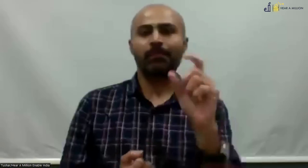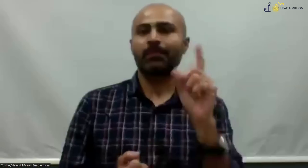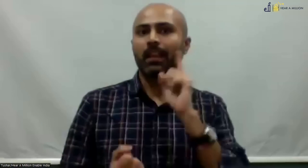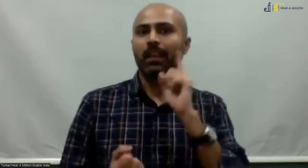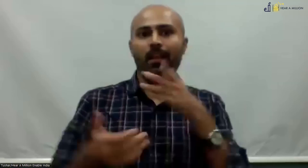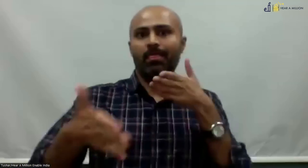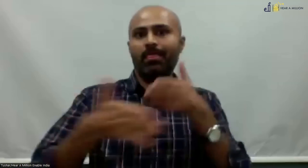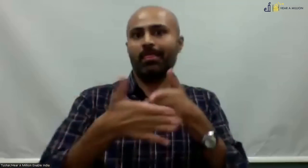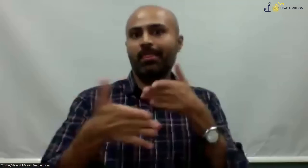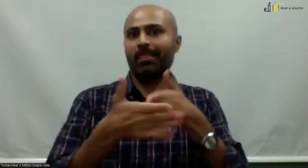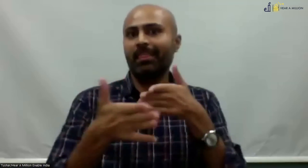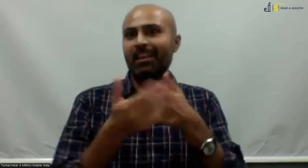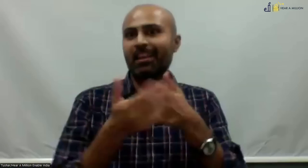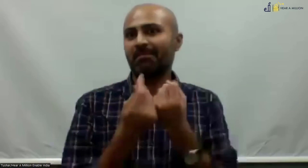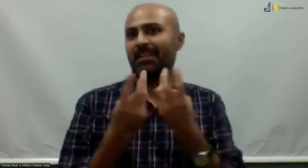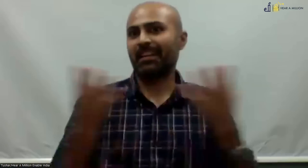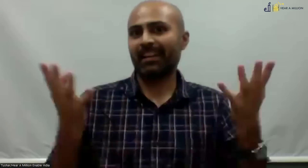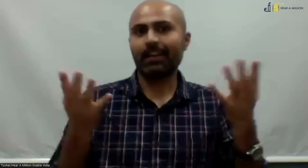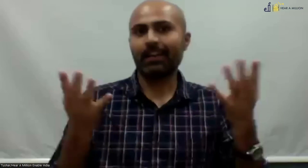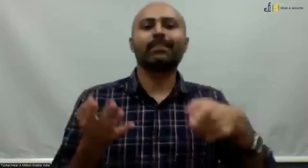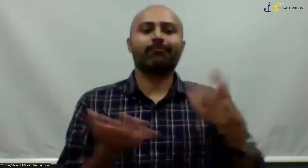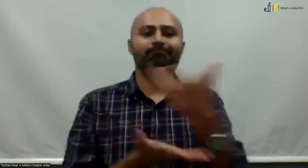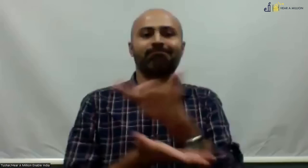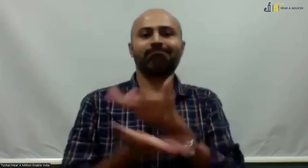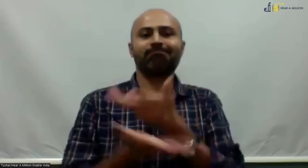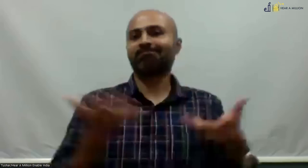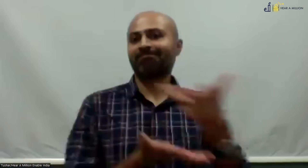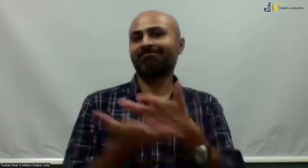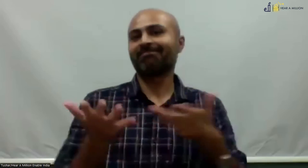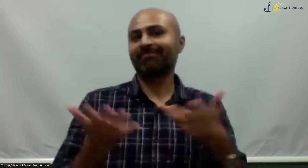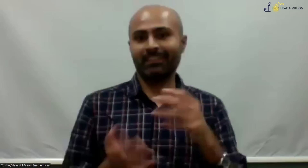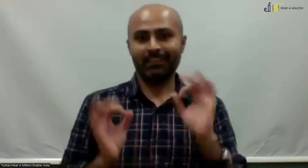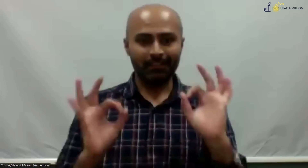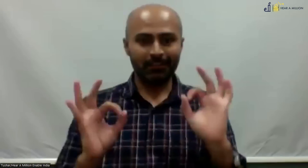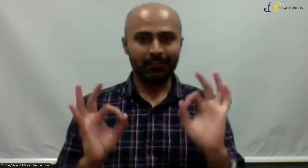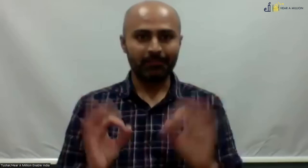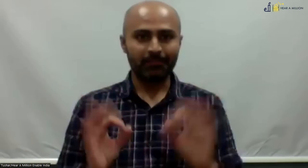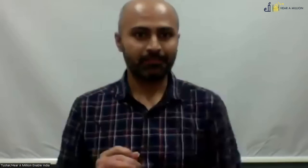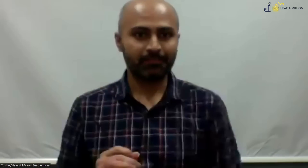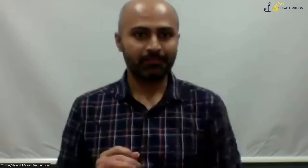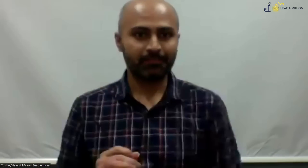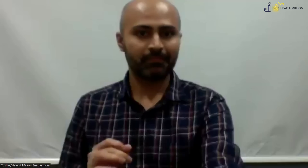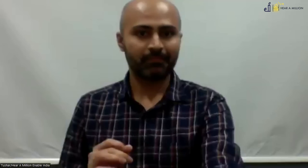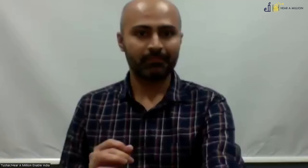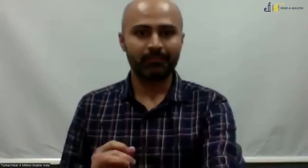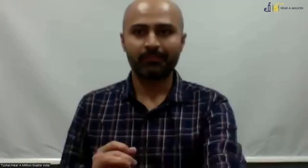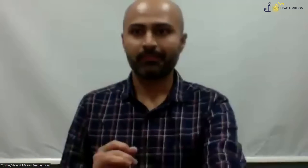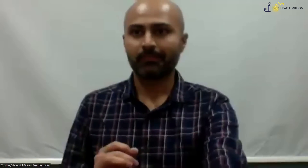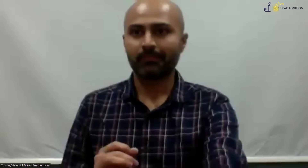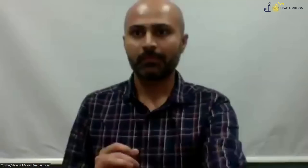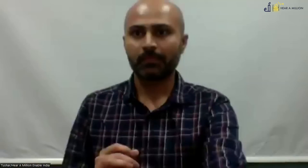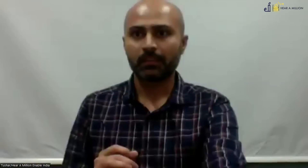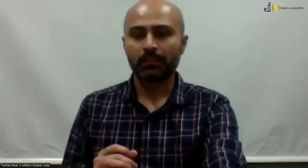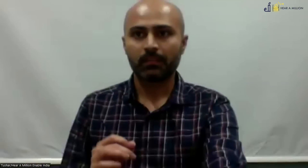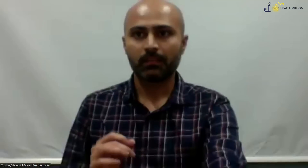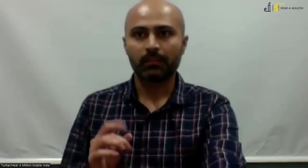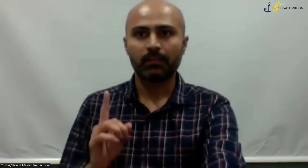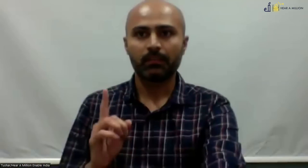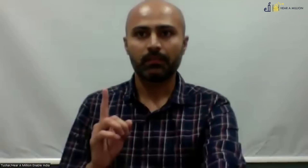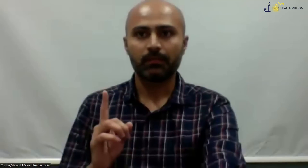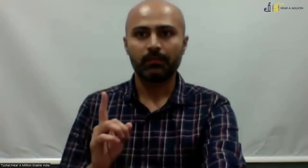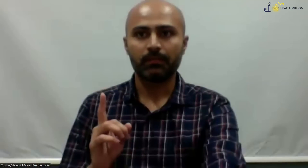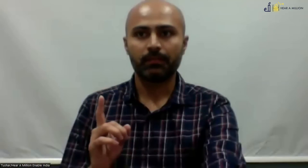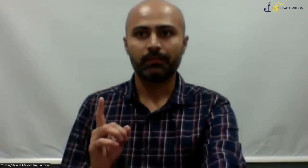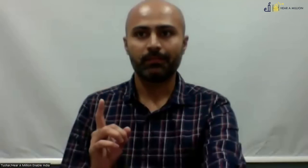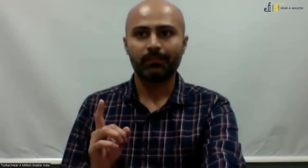talk about driving license for deaf and hard of hearing drivers, be it cars or bikes. We are going to have a great discussion